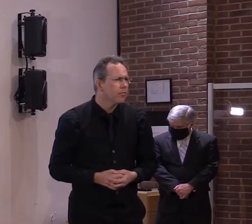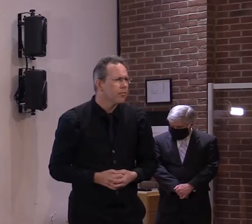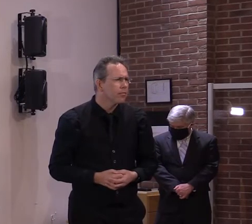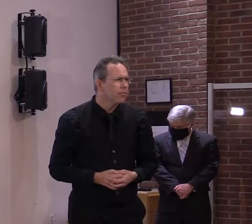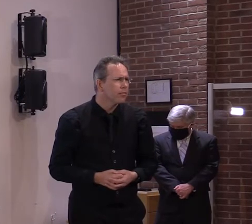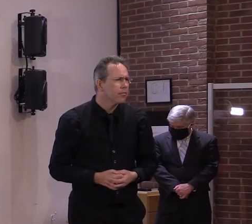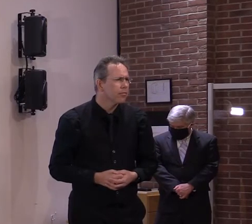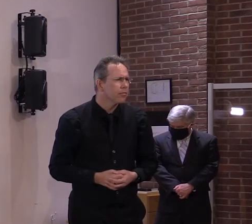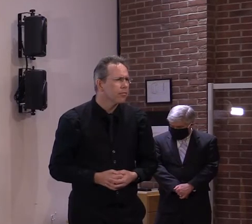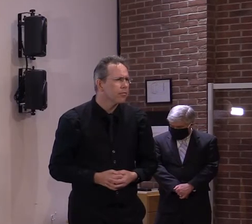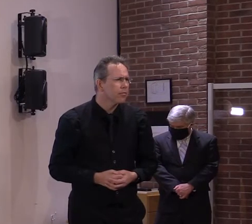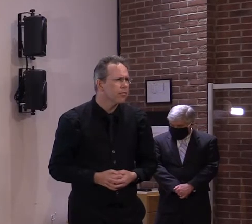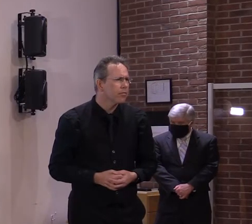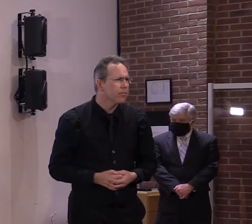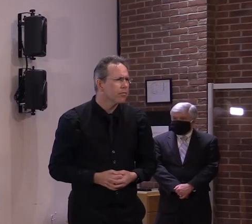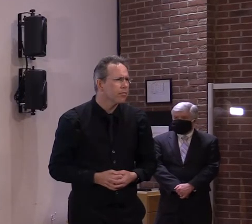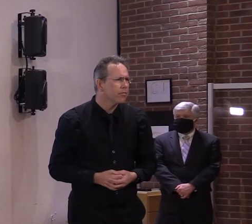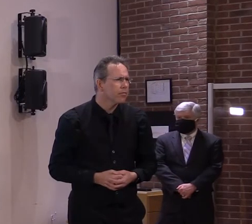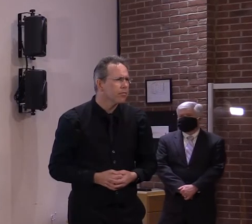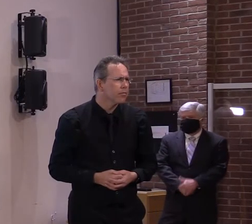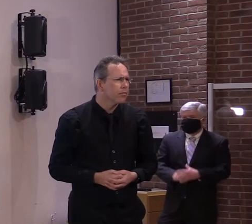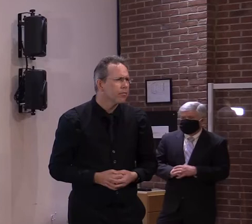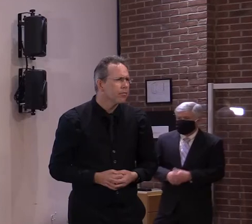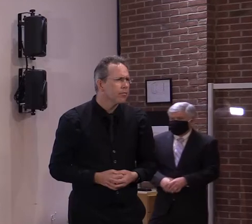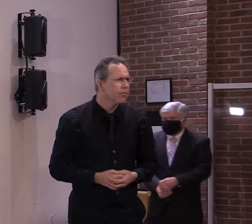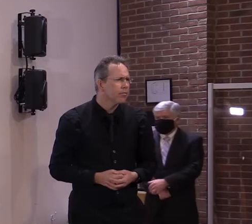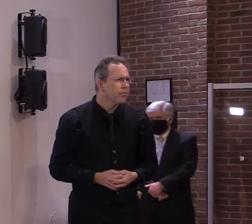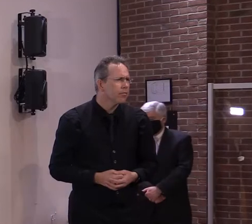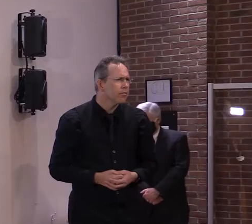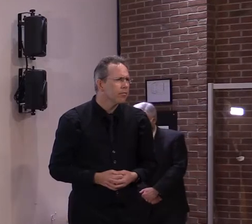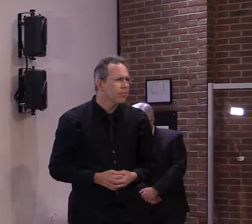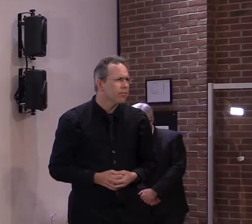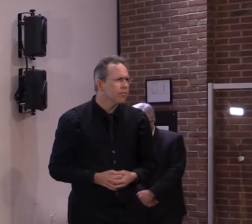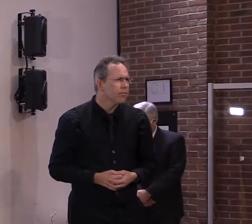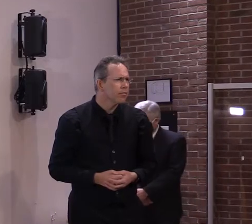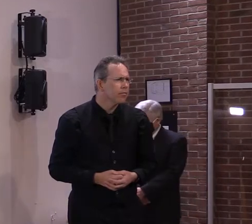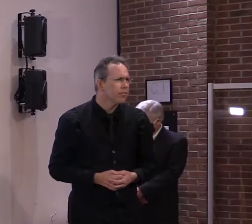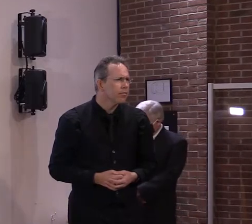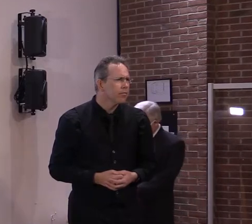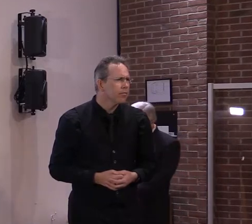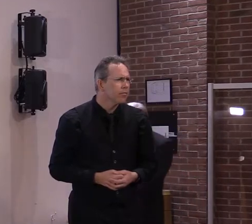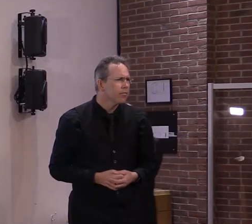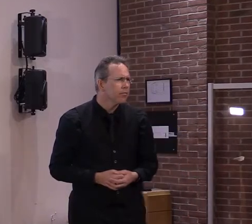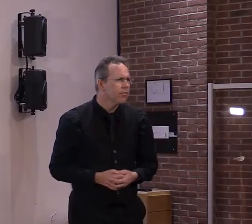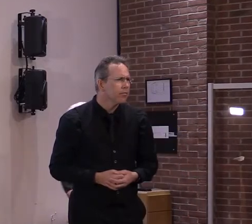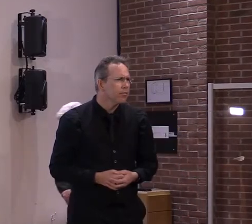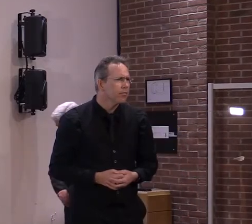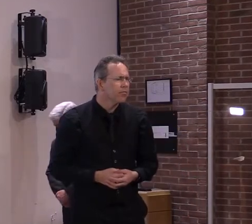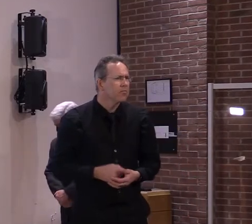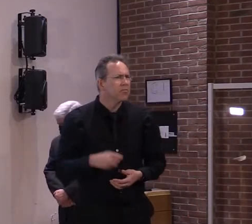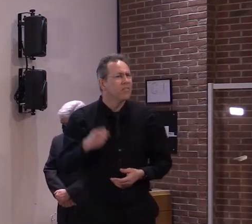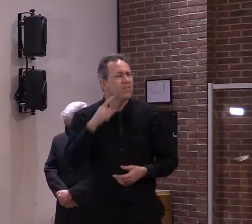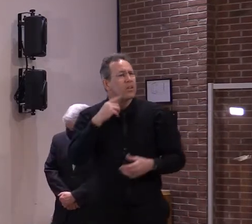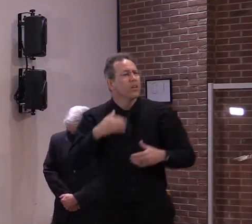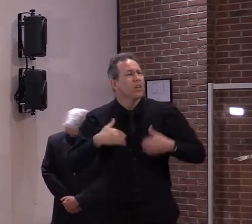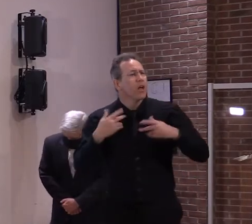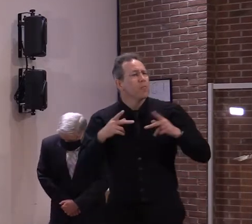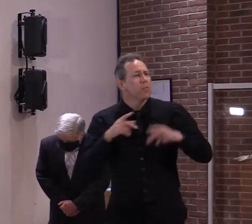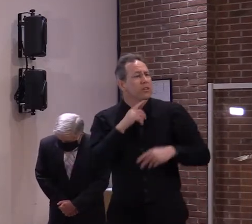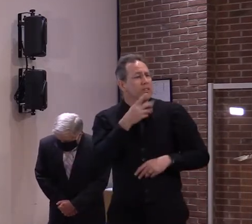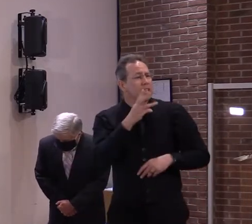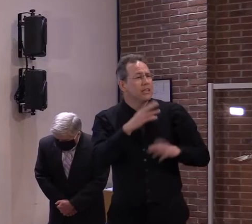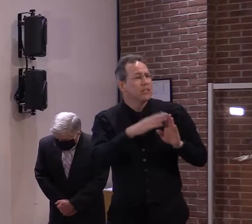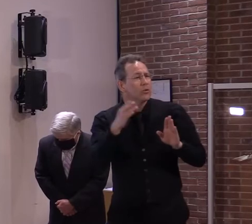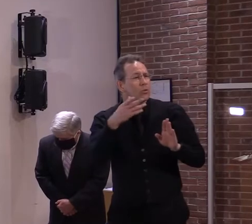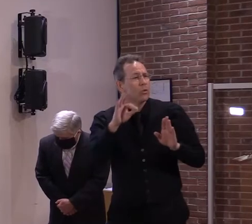different websites for the soonest appointment. We've also heard reports that in some locations, the health department slots and the pharmacy slots can